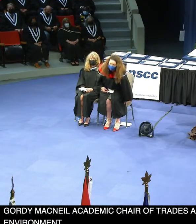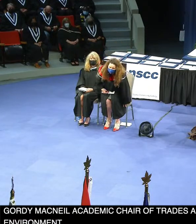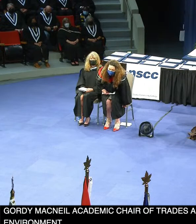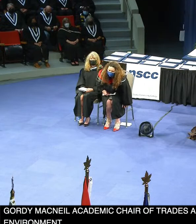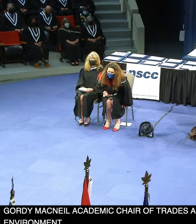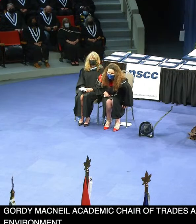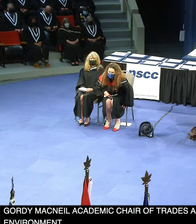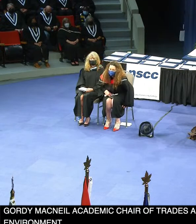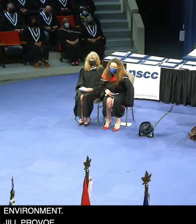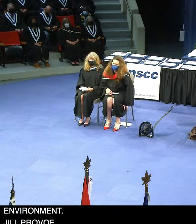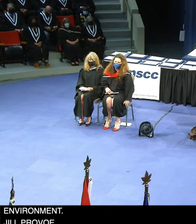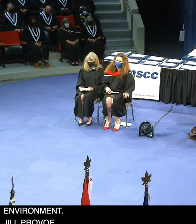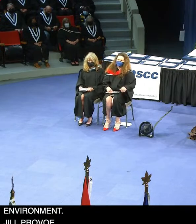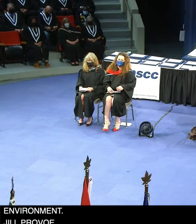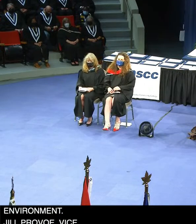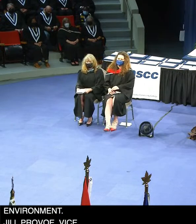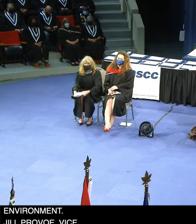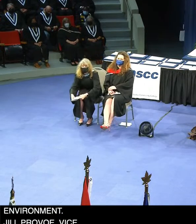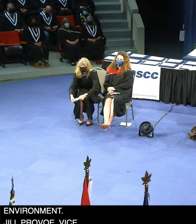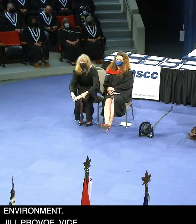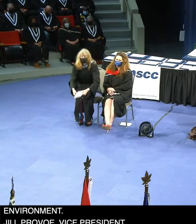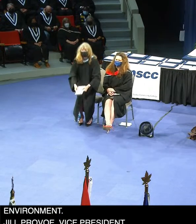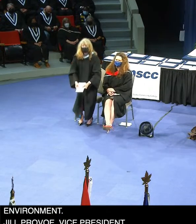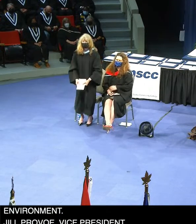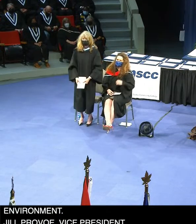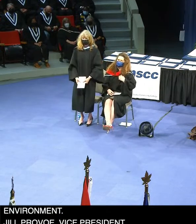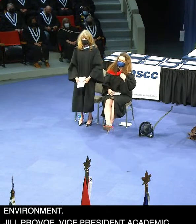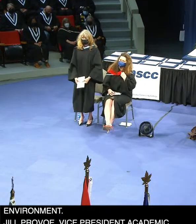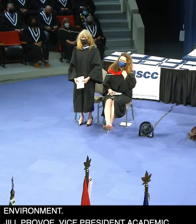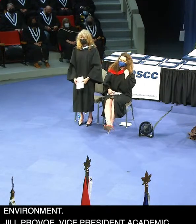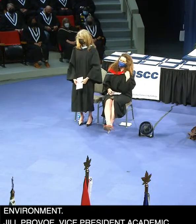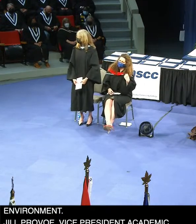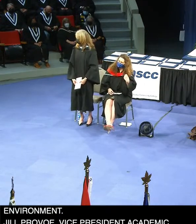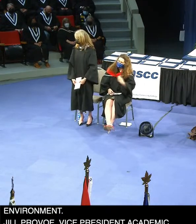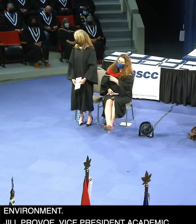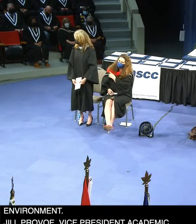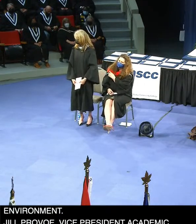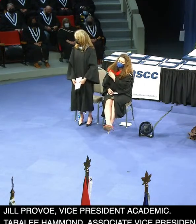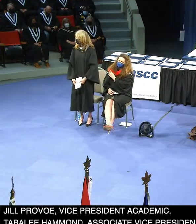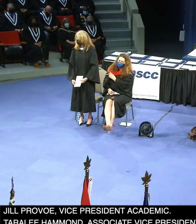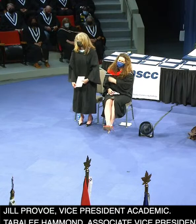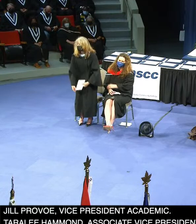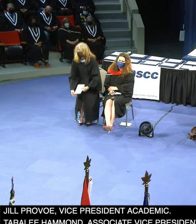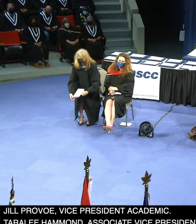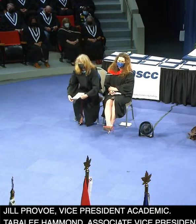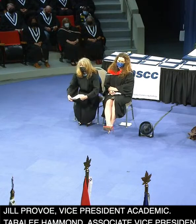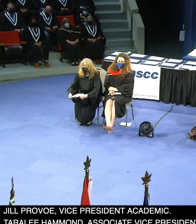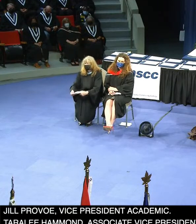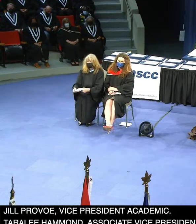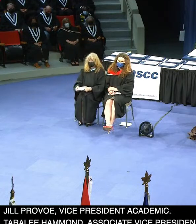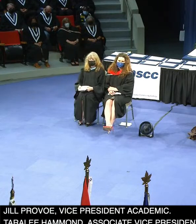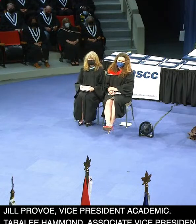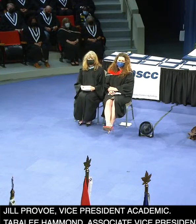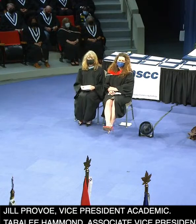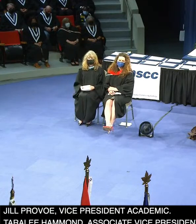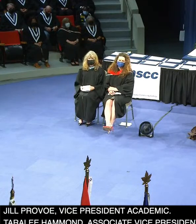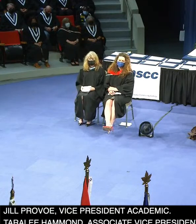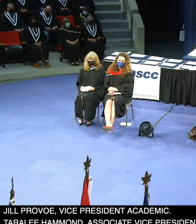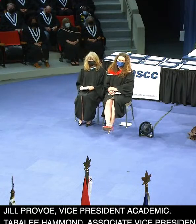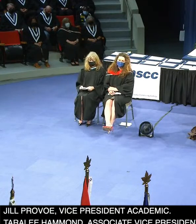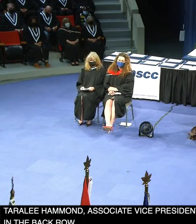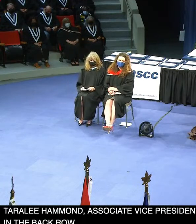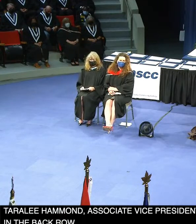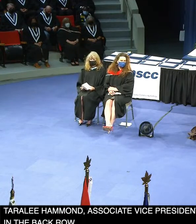Vice President Academic. Tara-Lee Hammond, Associate Vice President Student Affairs. In the back row, Paul